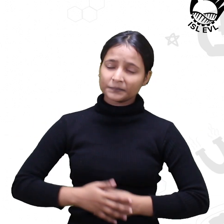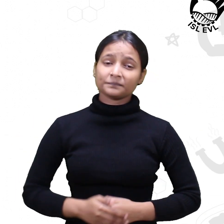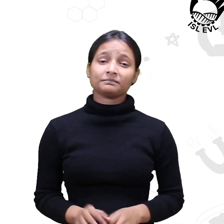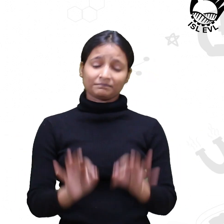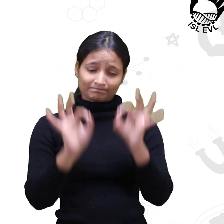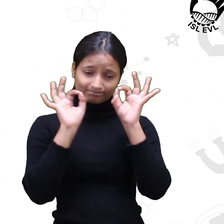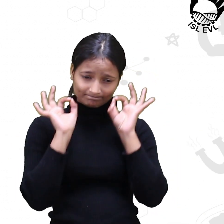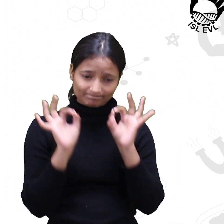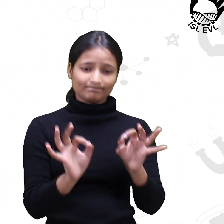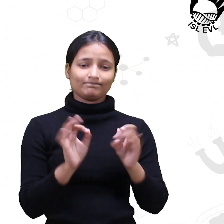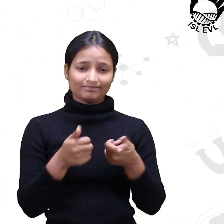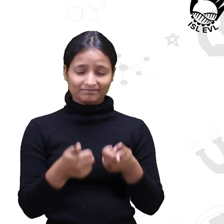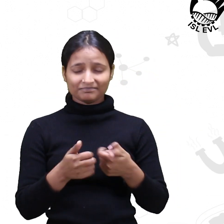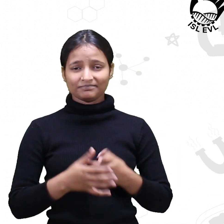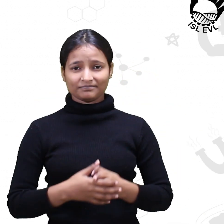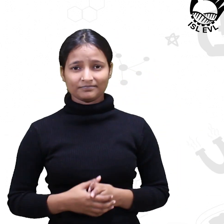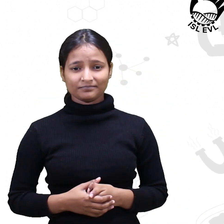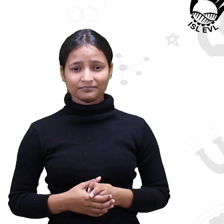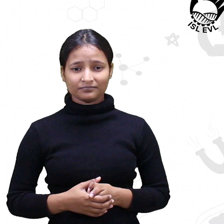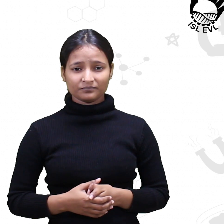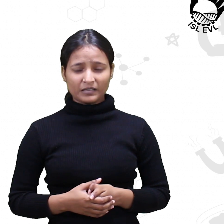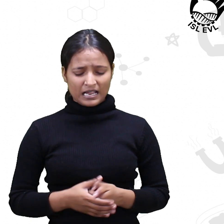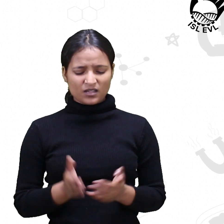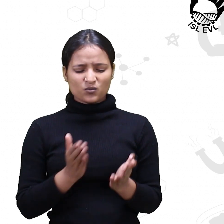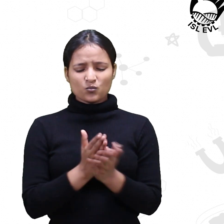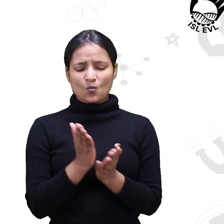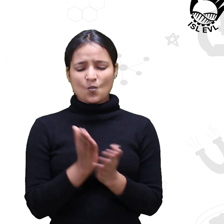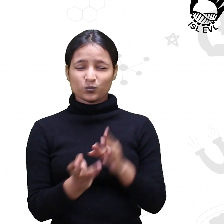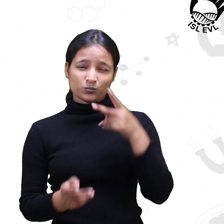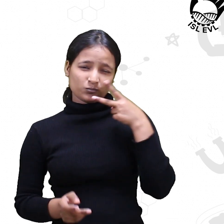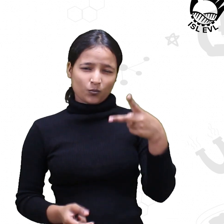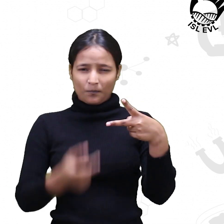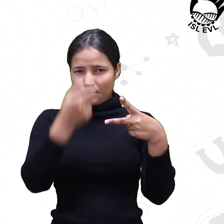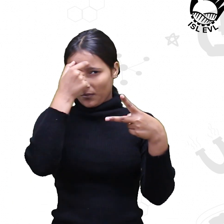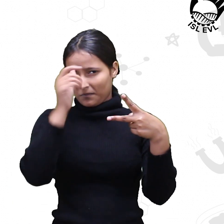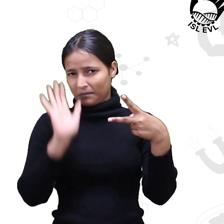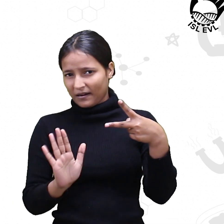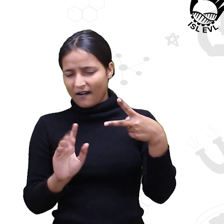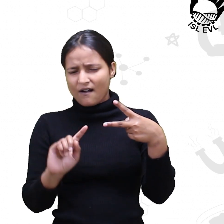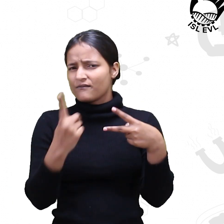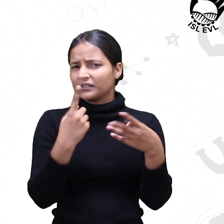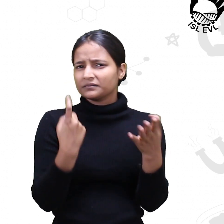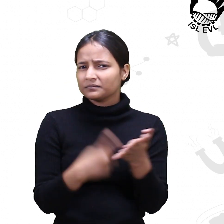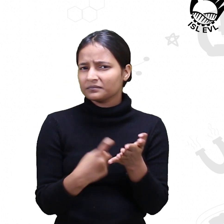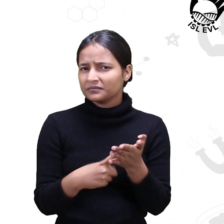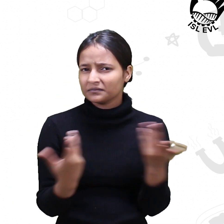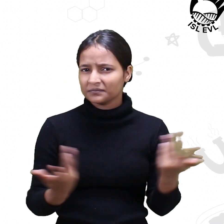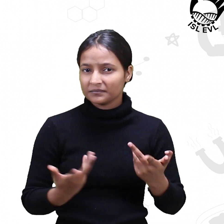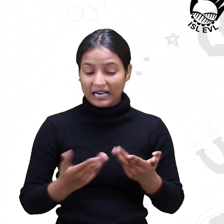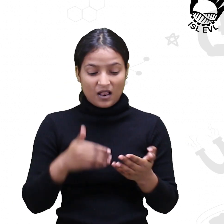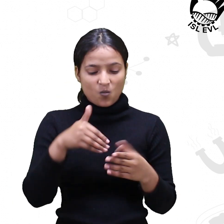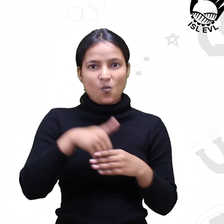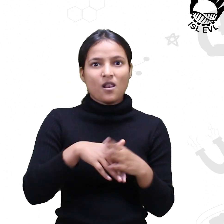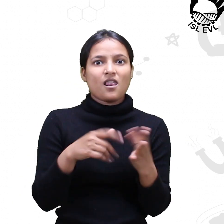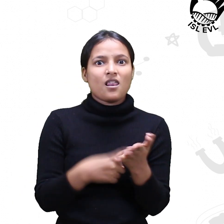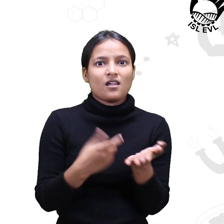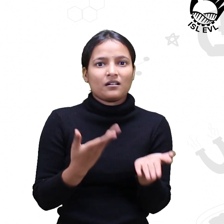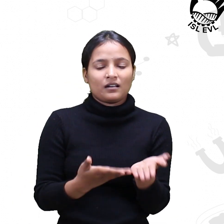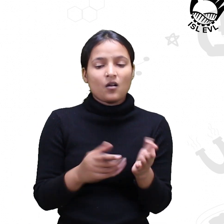Yeah, so let me tell you, there are two issues here. The primary issue is of rules and regulations. That is